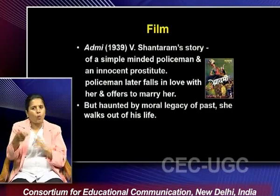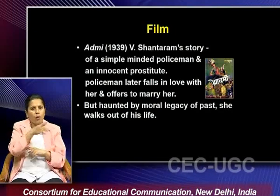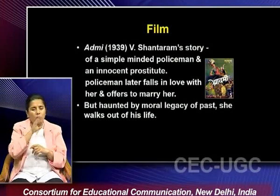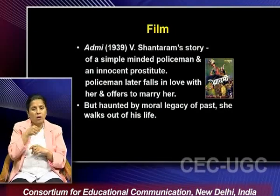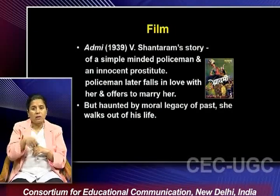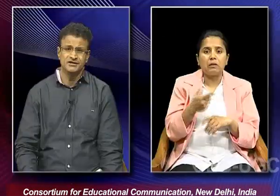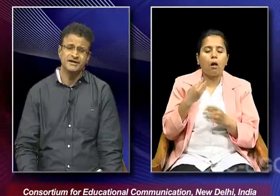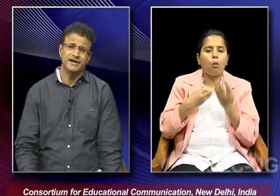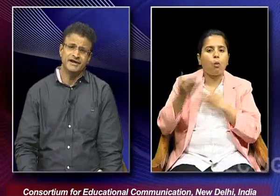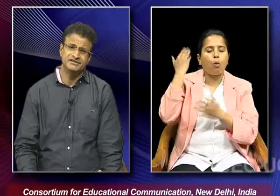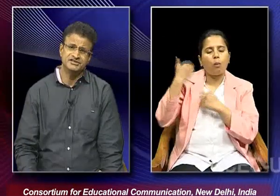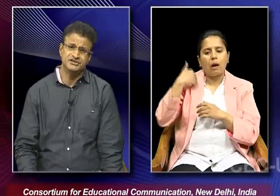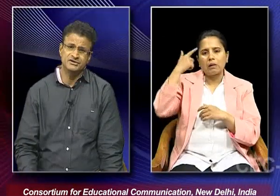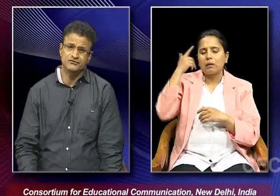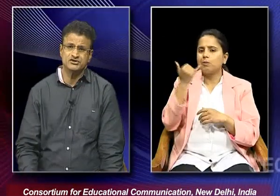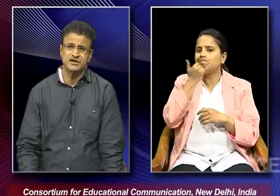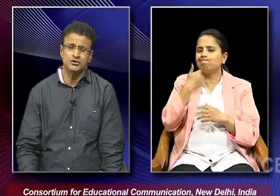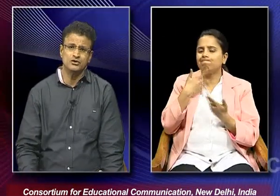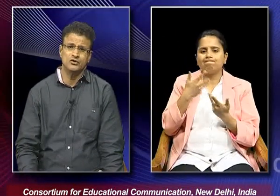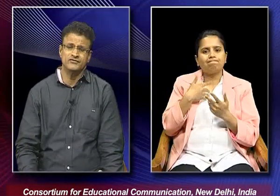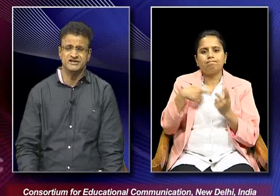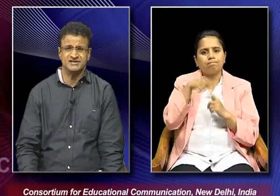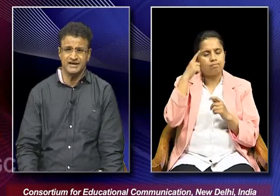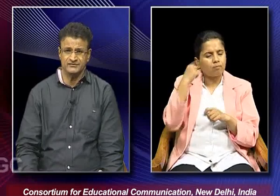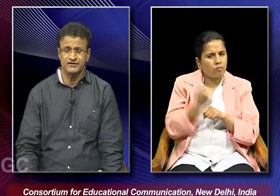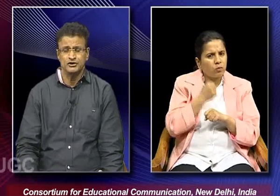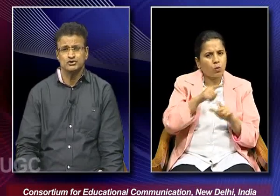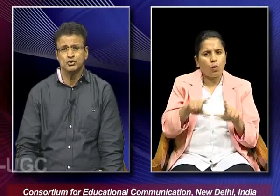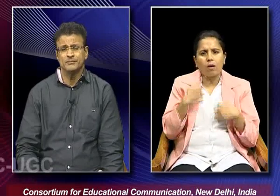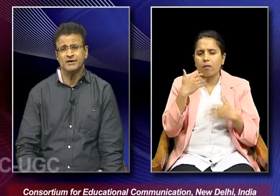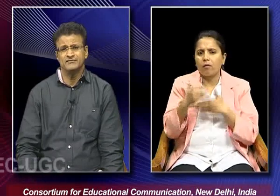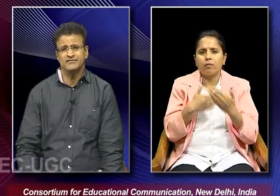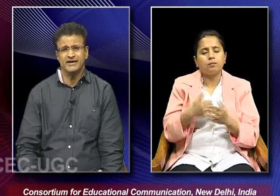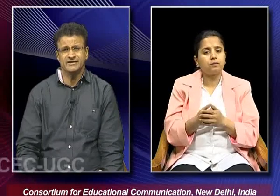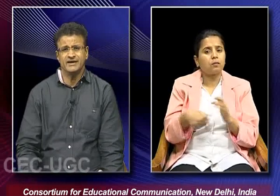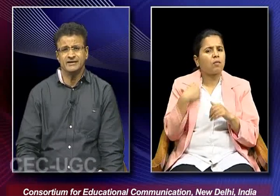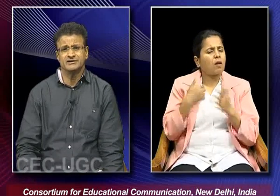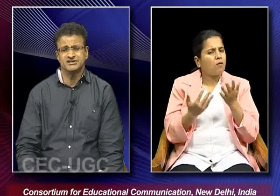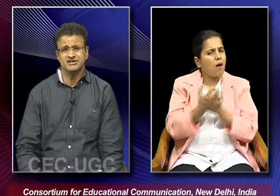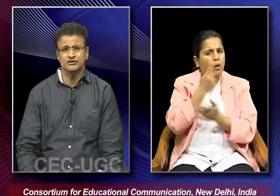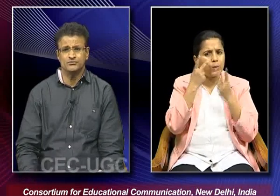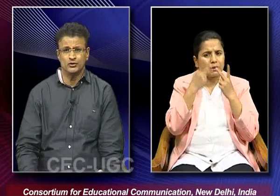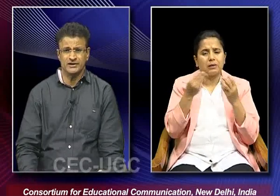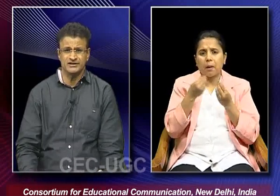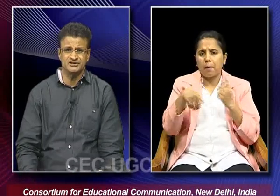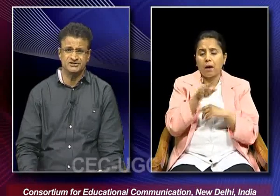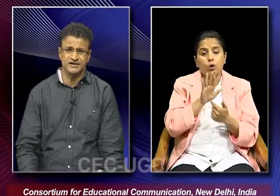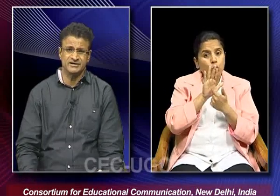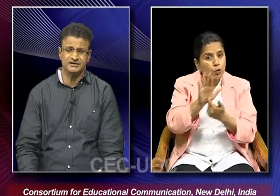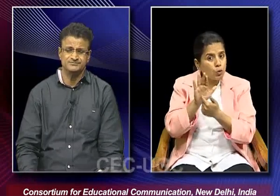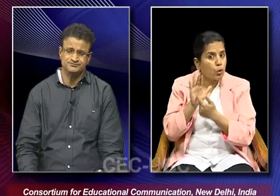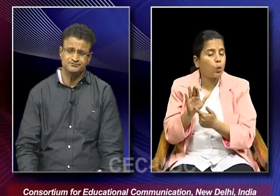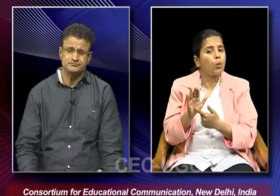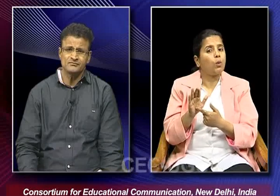of the past, and she walks out of his life. So we find that such kind of portrayals,